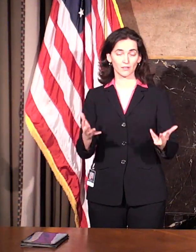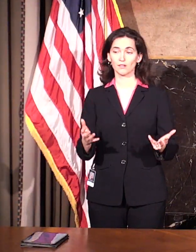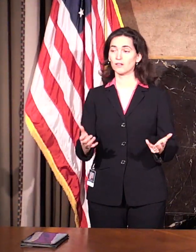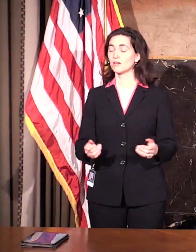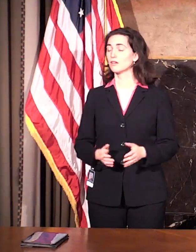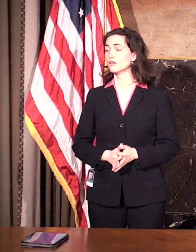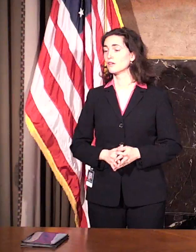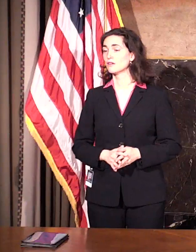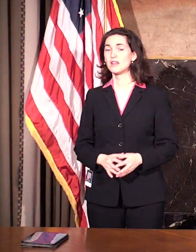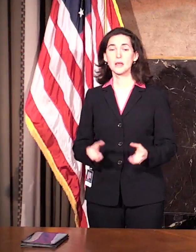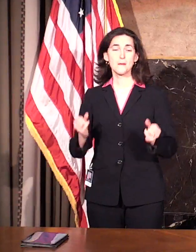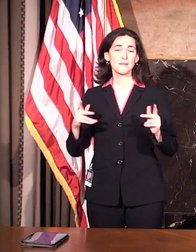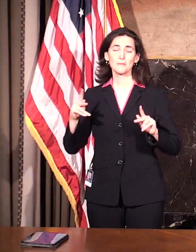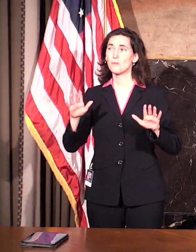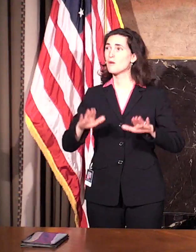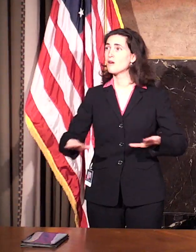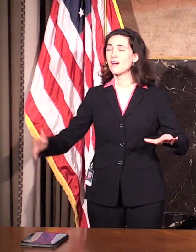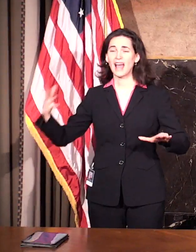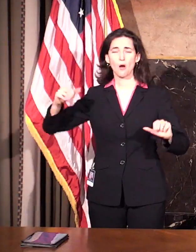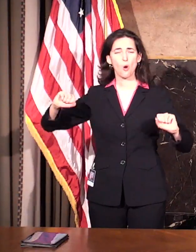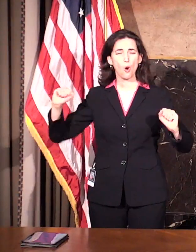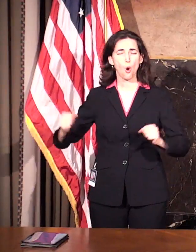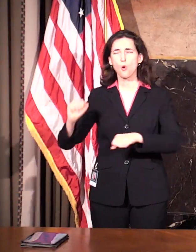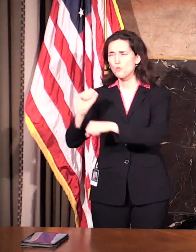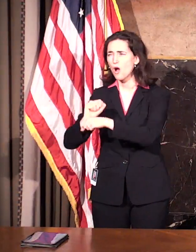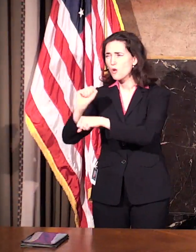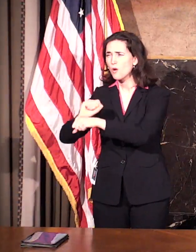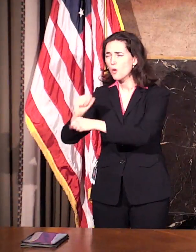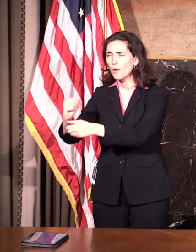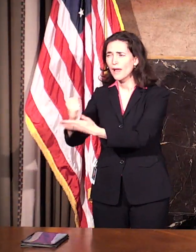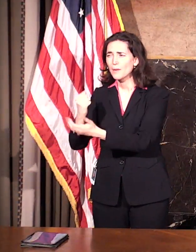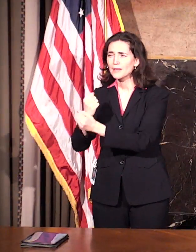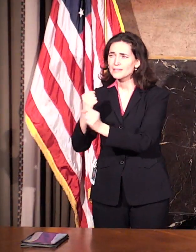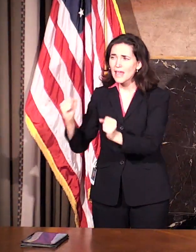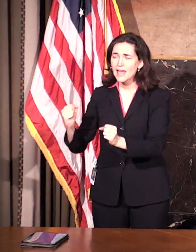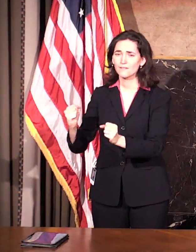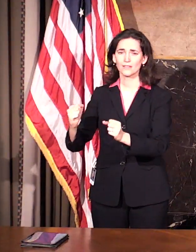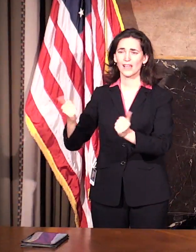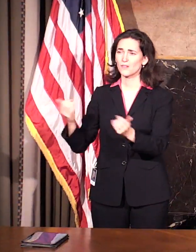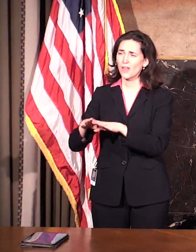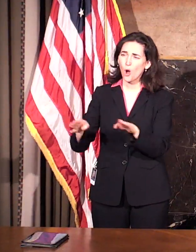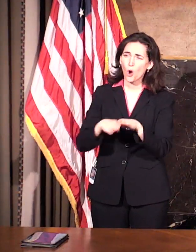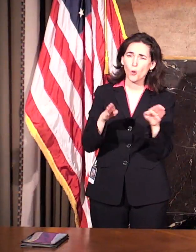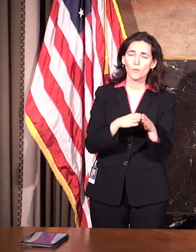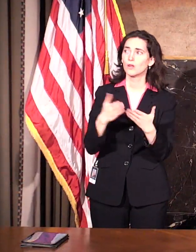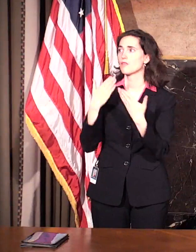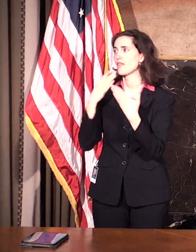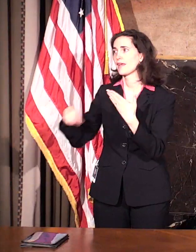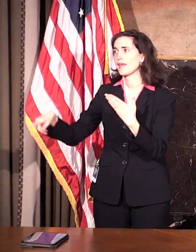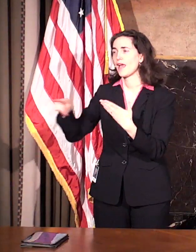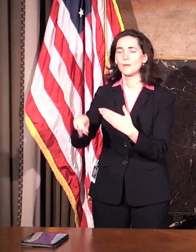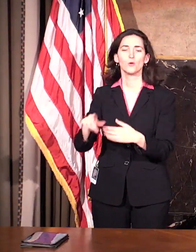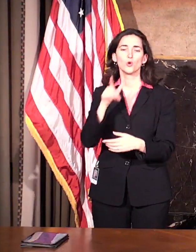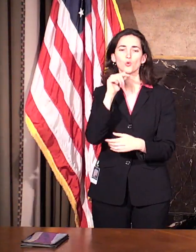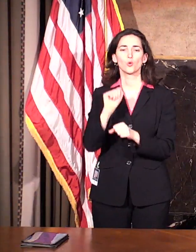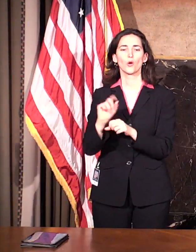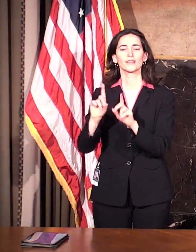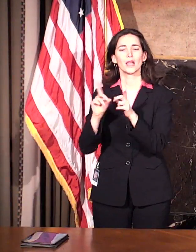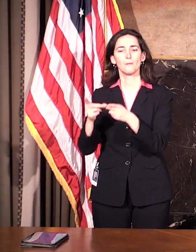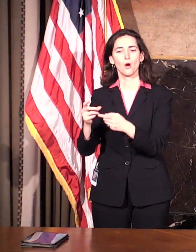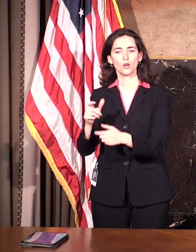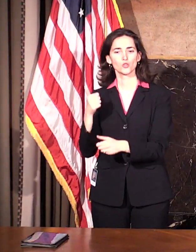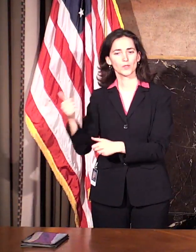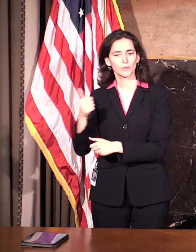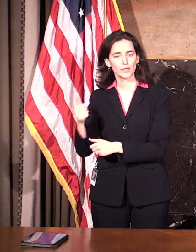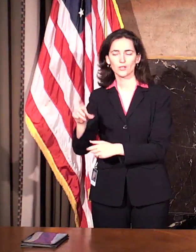folks who are working hard in the weather right now to keep us safe and open the state back up. So Department of Transportation folks, police, state